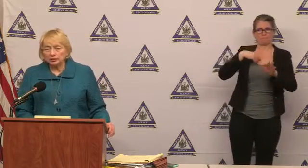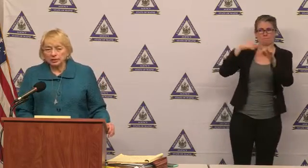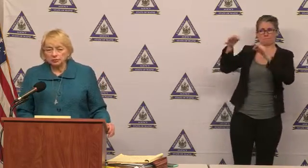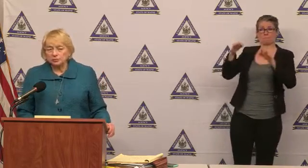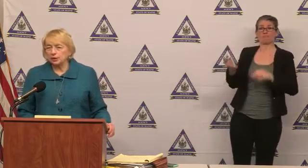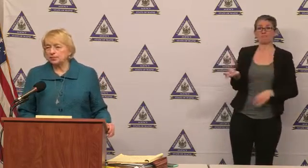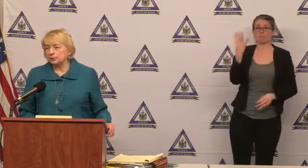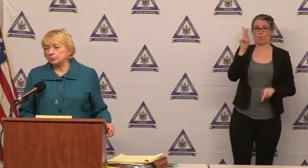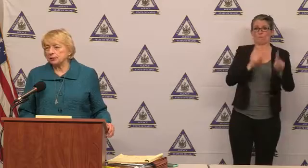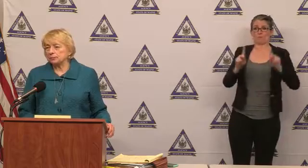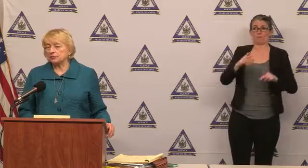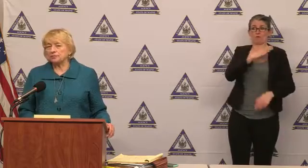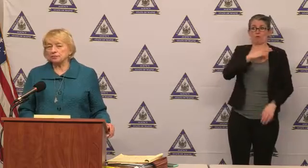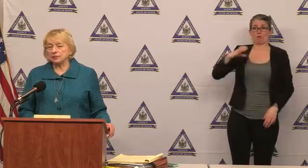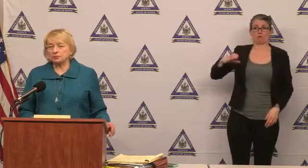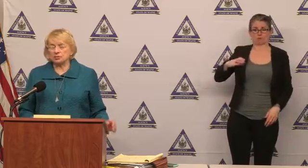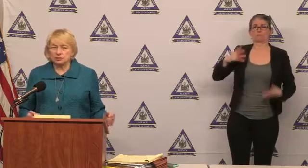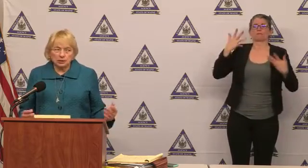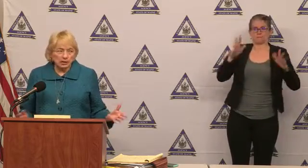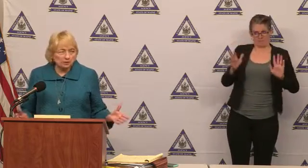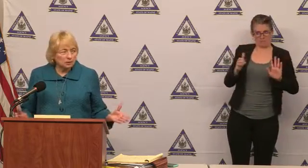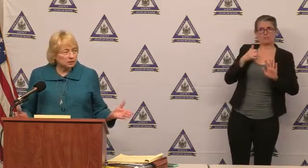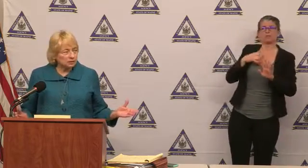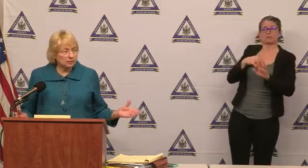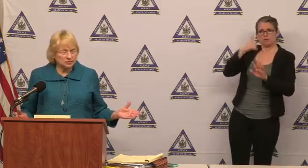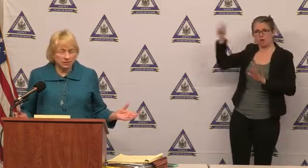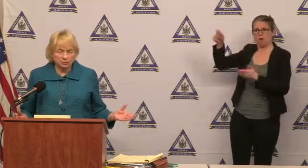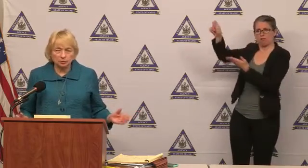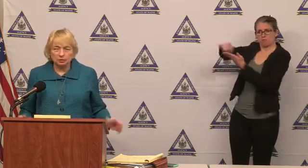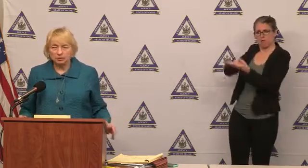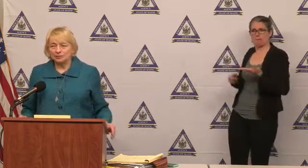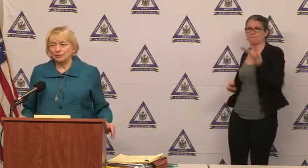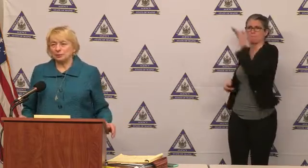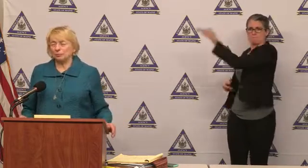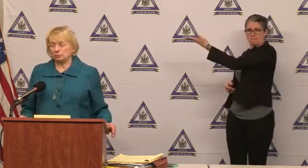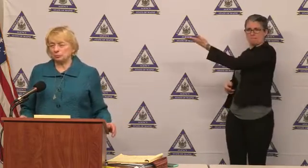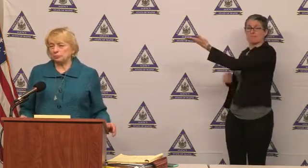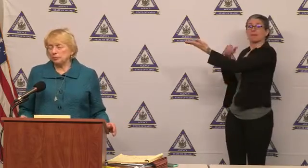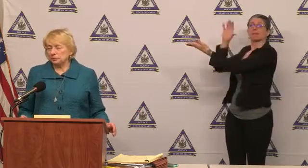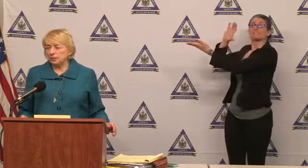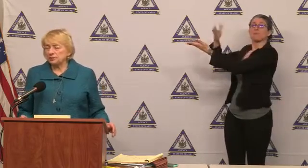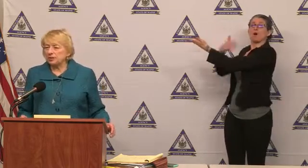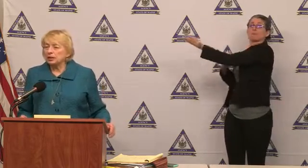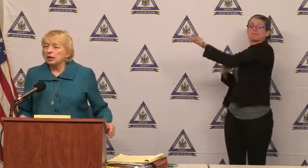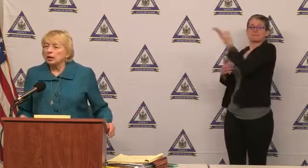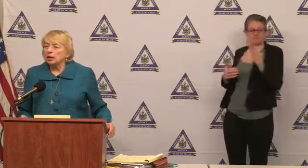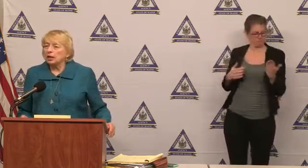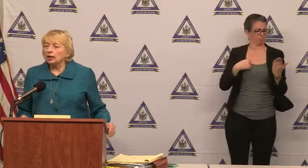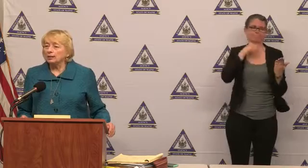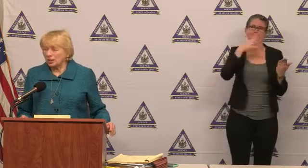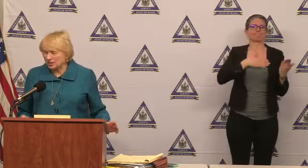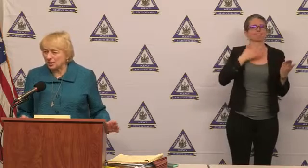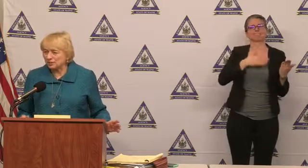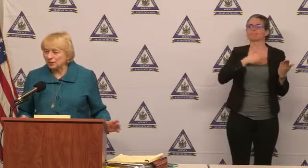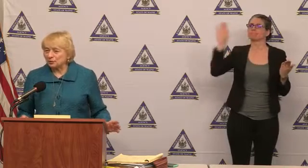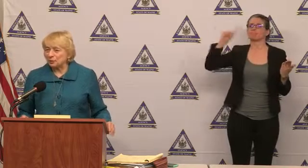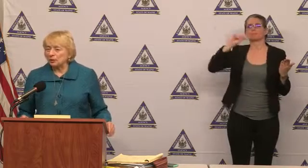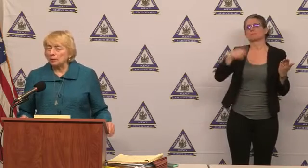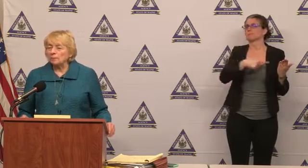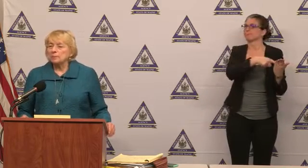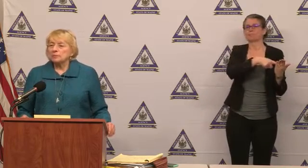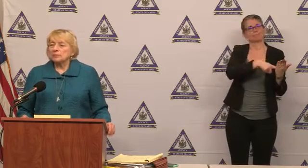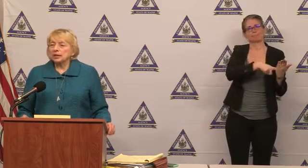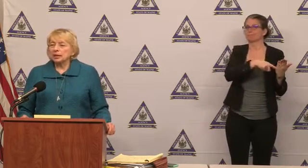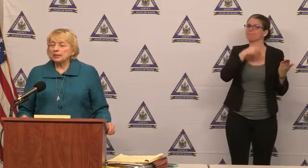They've gotten a response from the Department of Defense, which is not entirely satisfactory, minimizing that, not satisfactory at